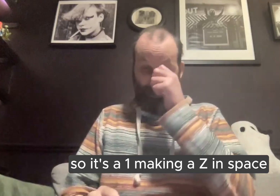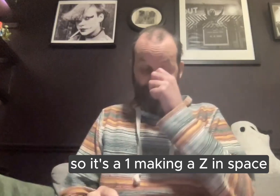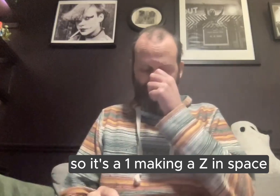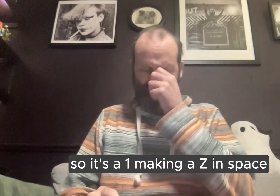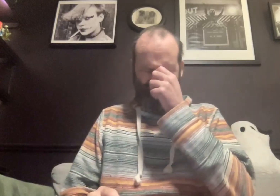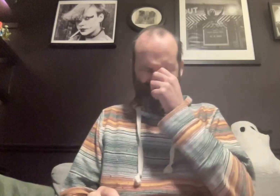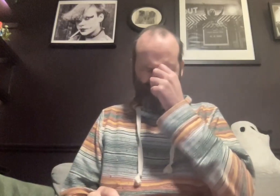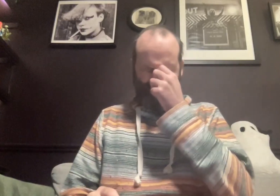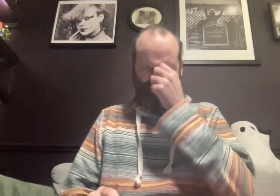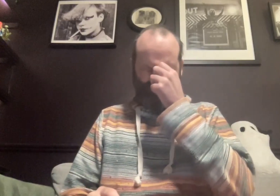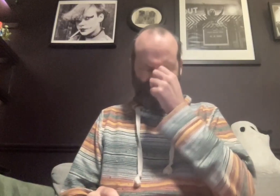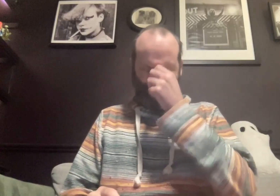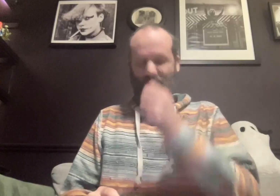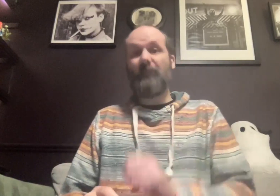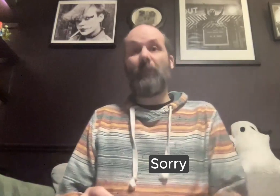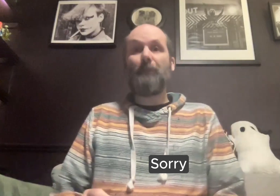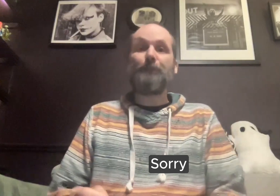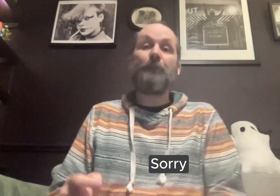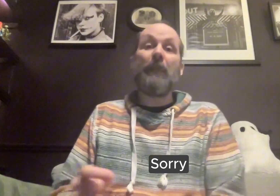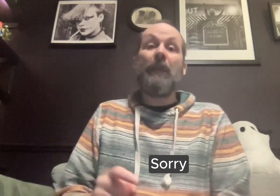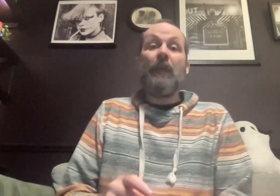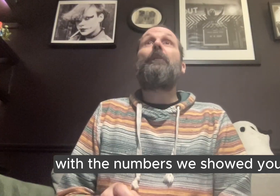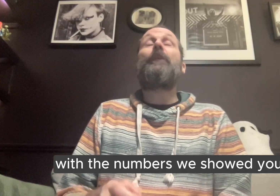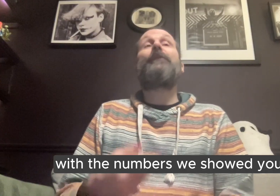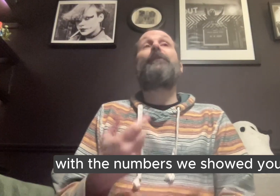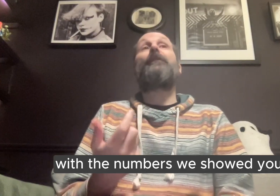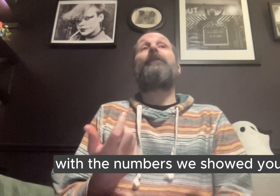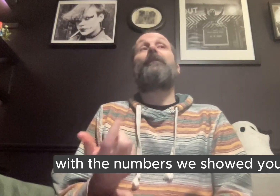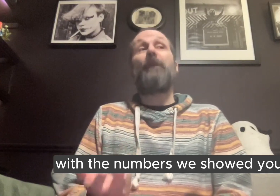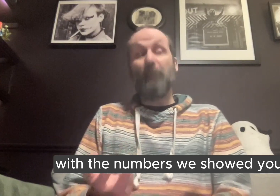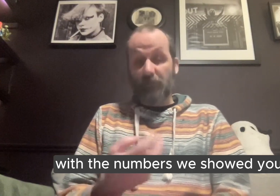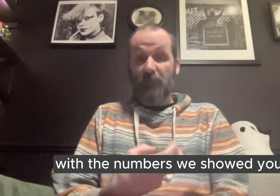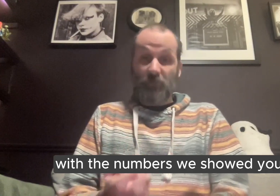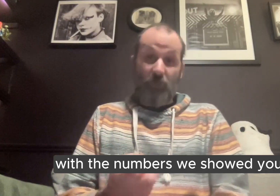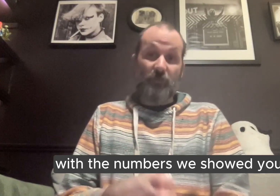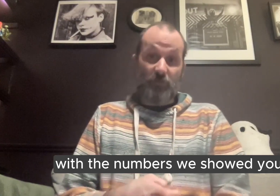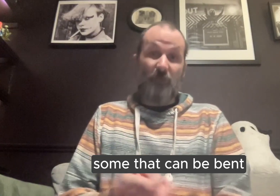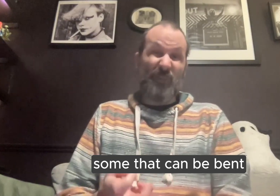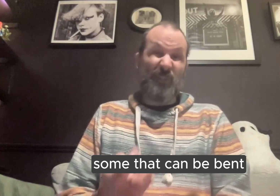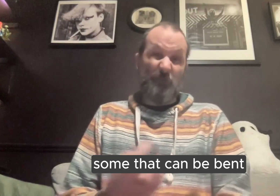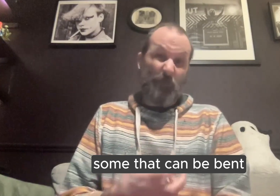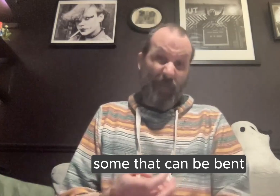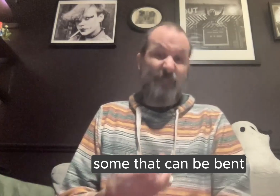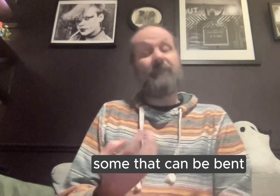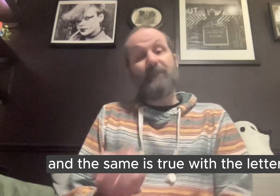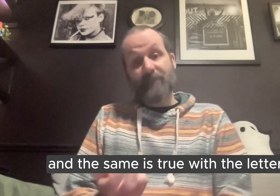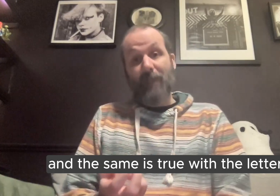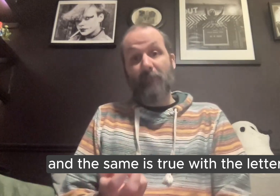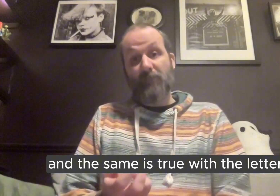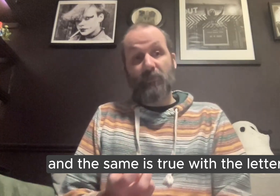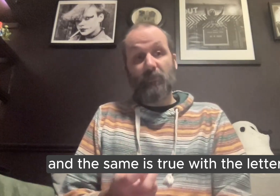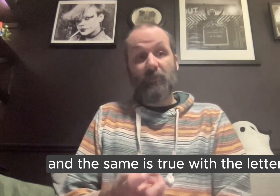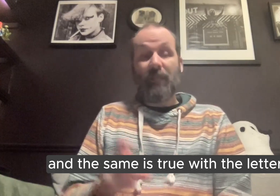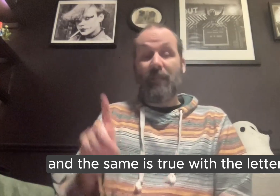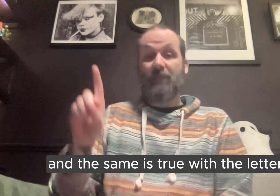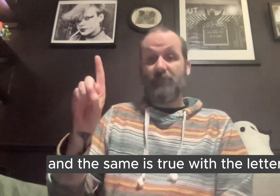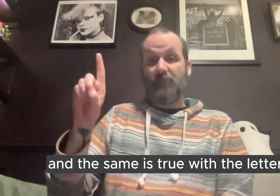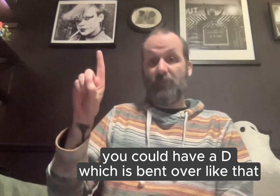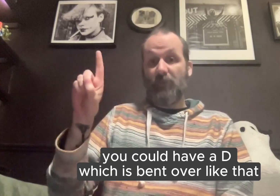space. All right. With the numbers, we showed you some that can be bent, and the same is true with the letters. You could